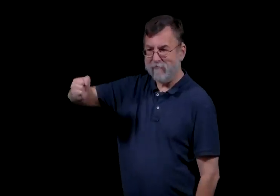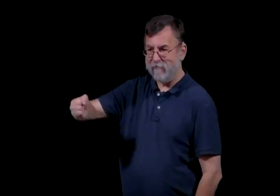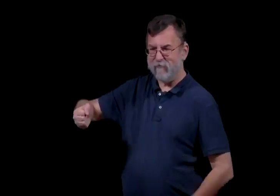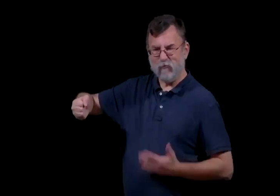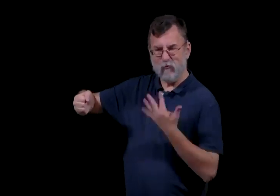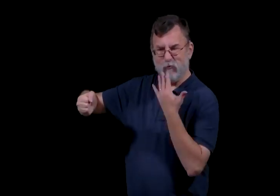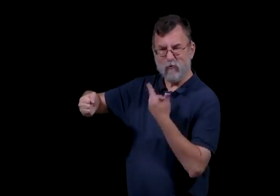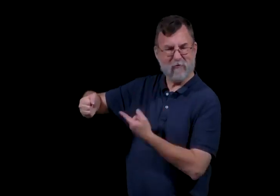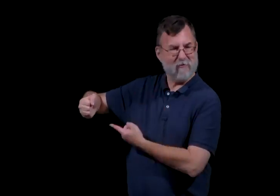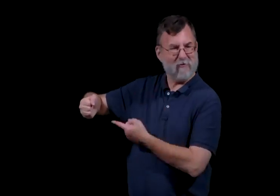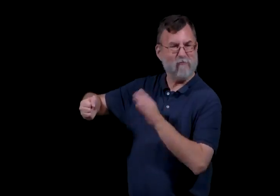staff.